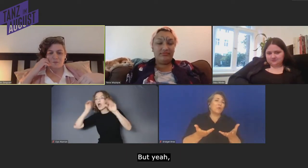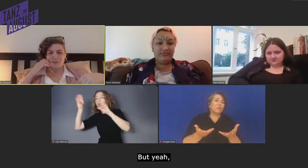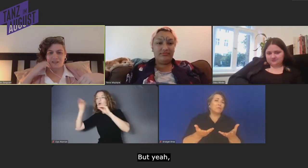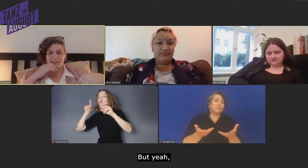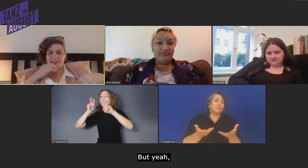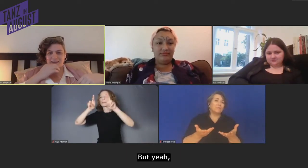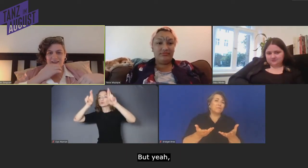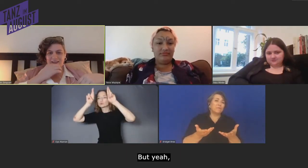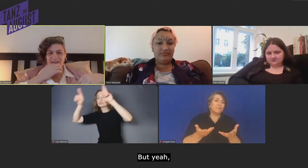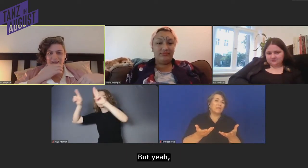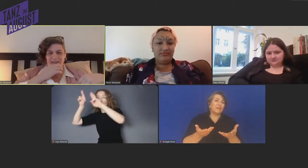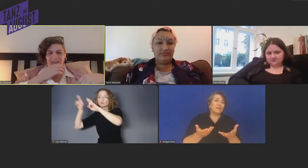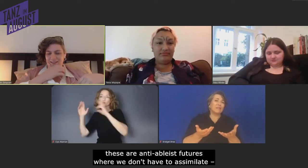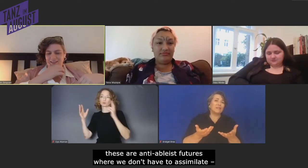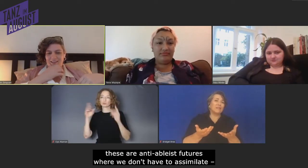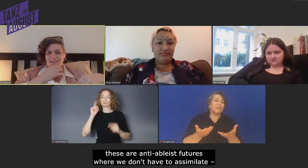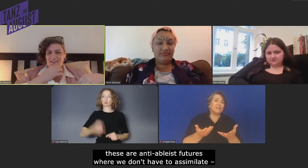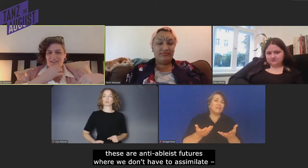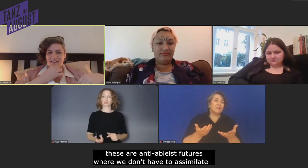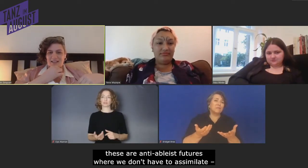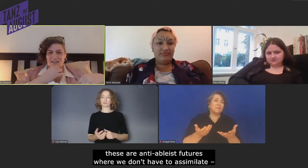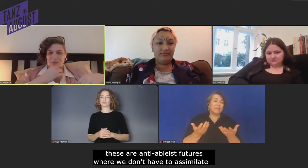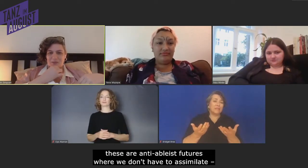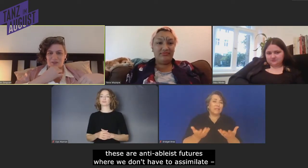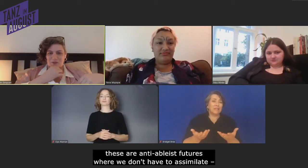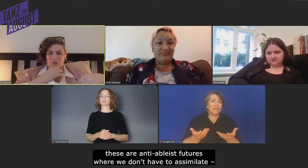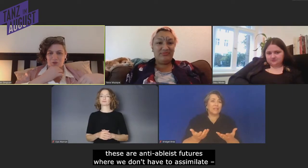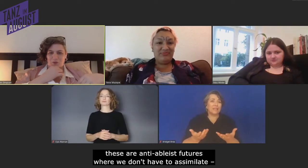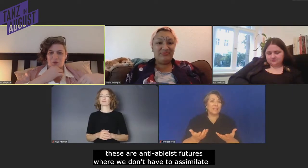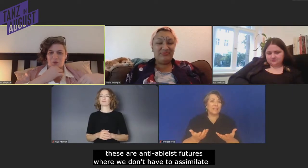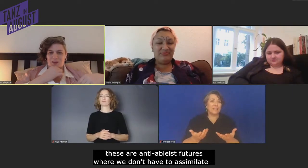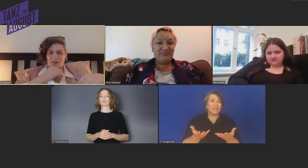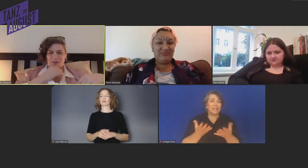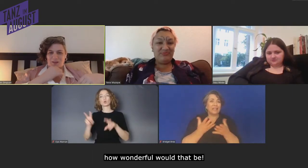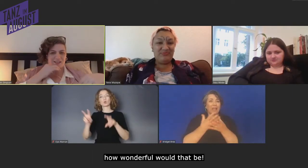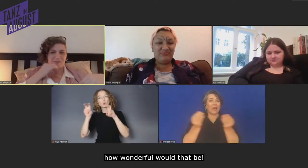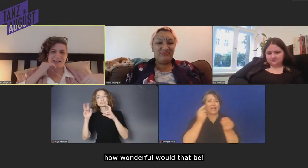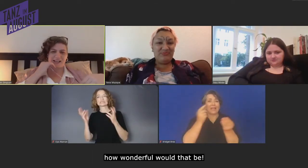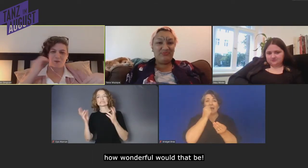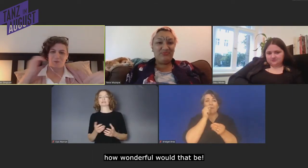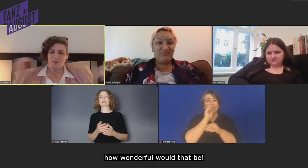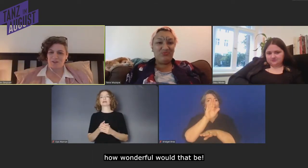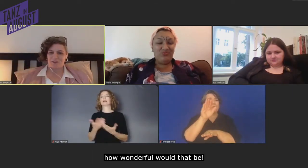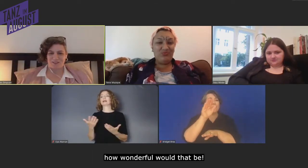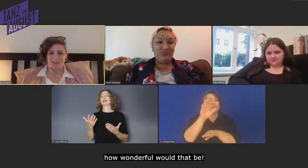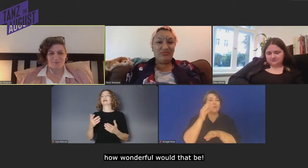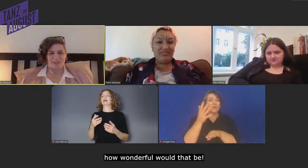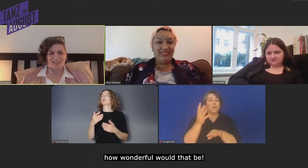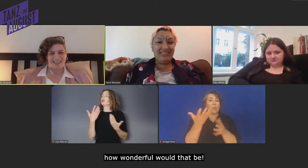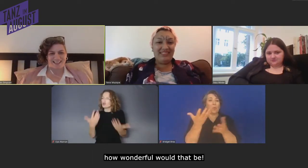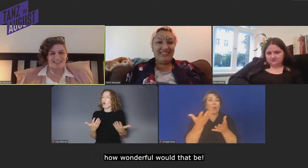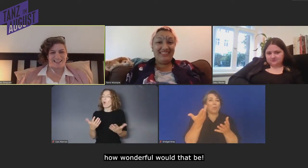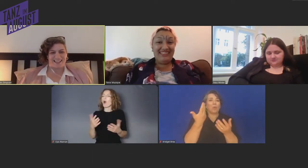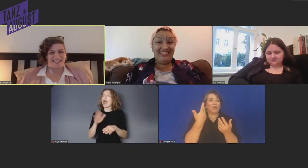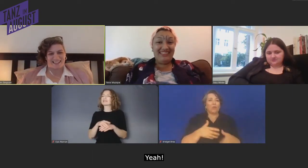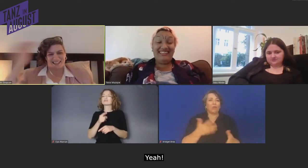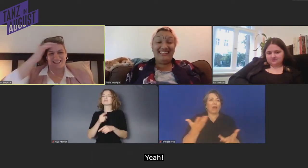But yeah, the anti-ableist future where we don't have to assimilate, how wonderful would that be?